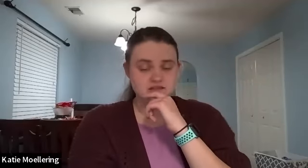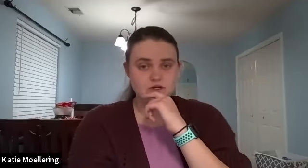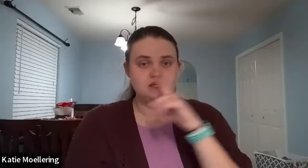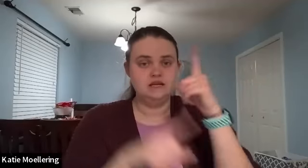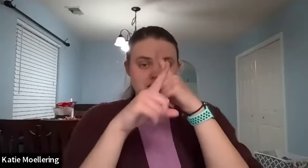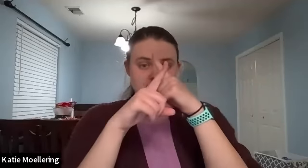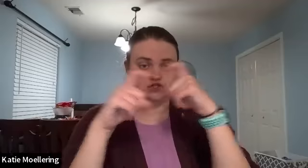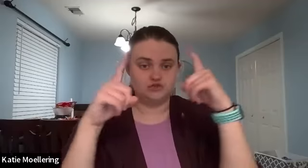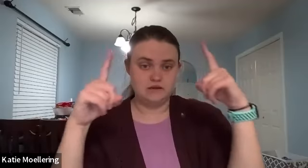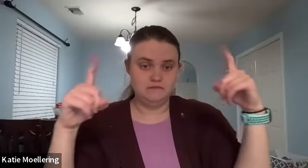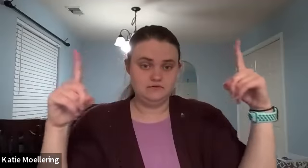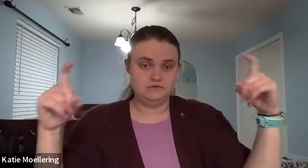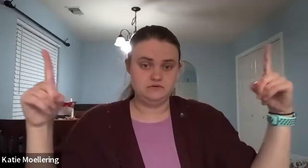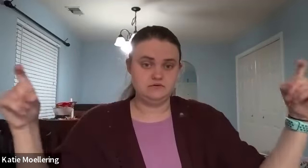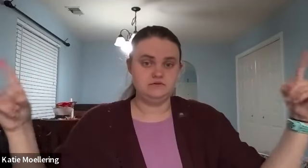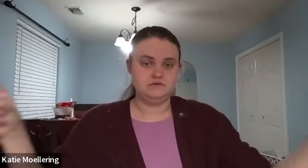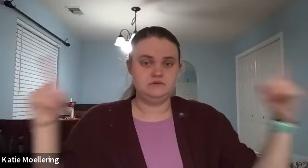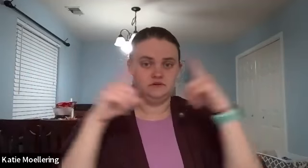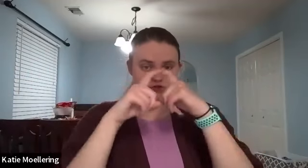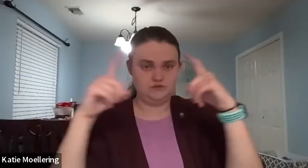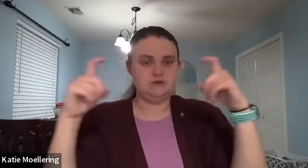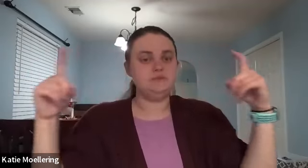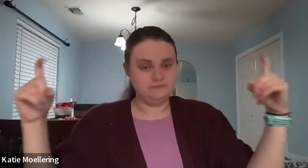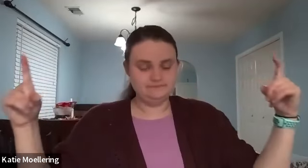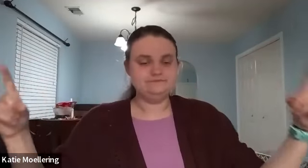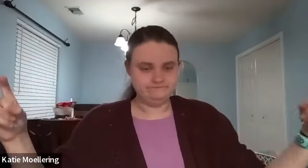one, and it's shrimp. Shrimp. Then